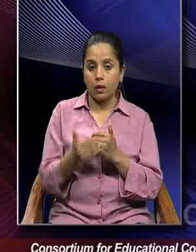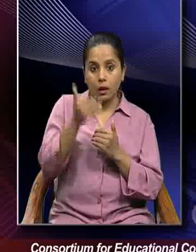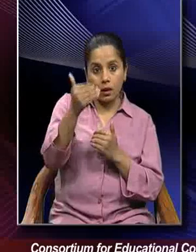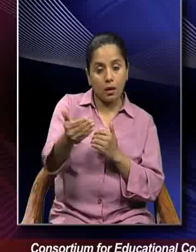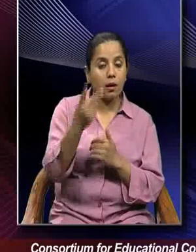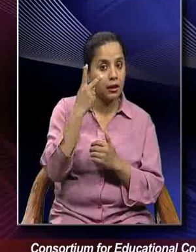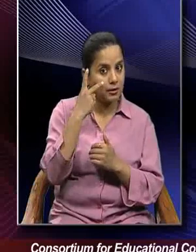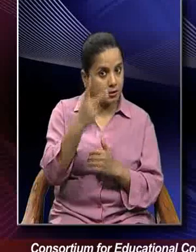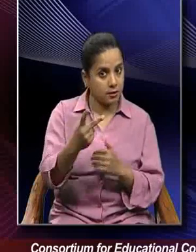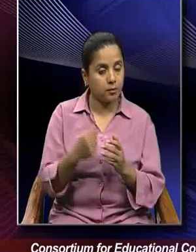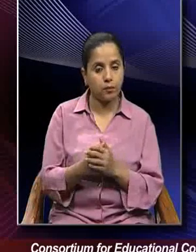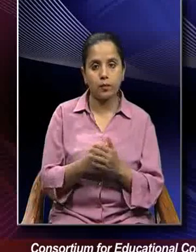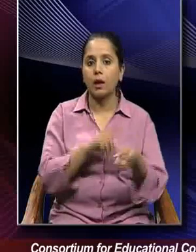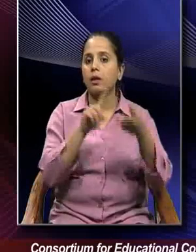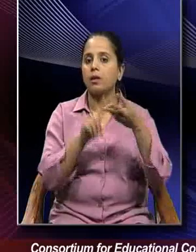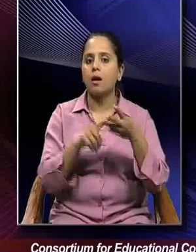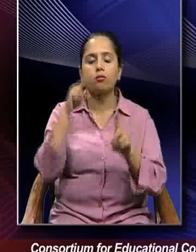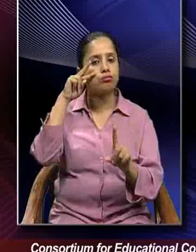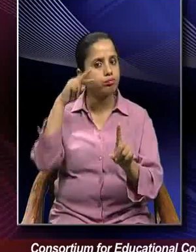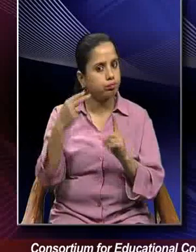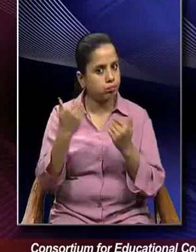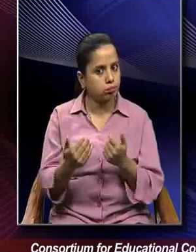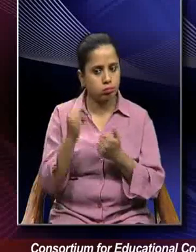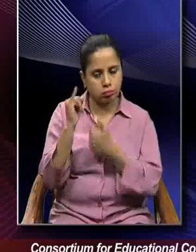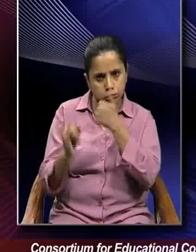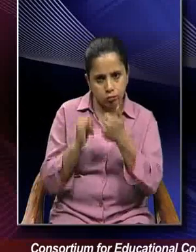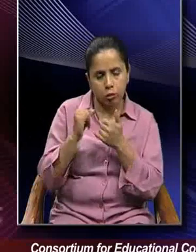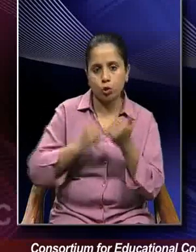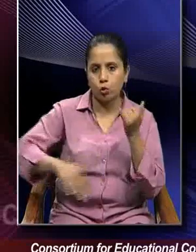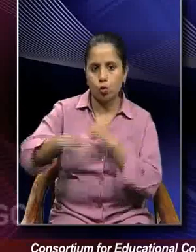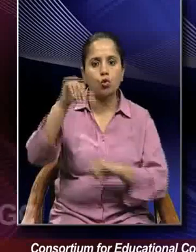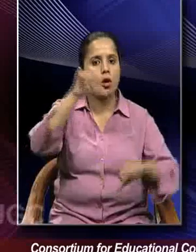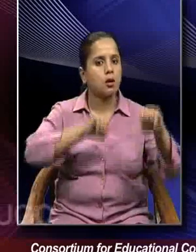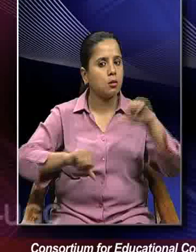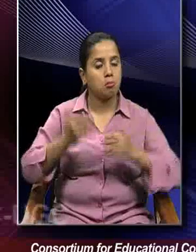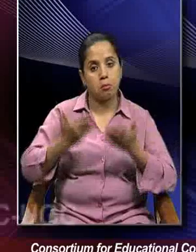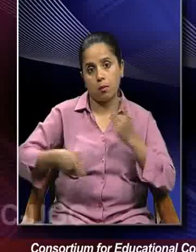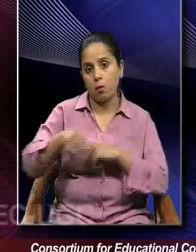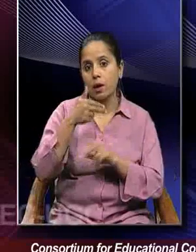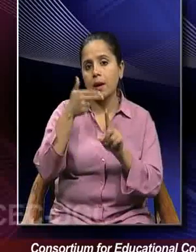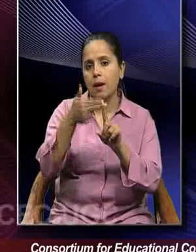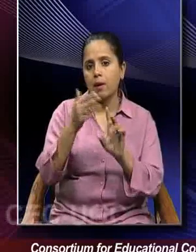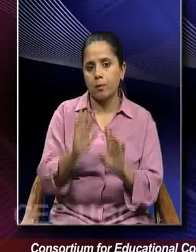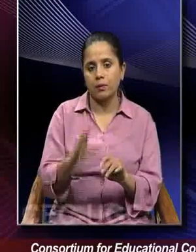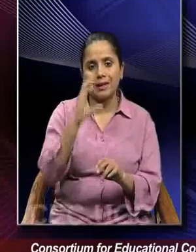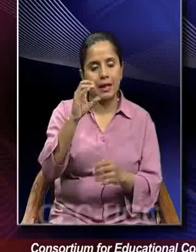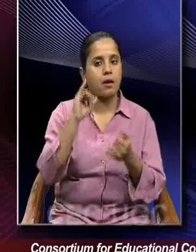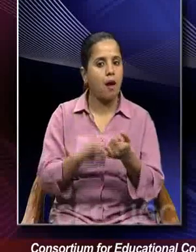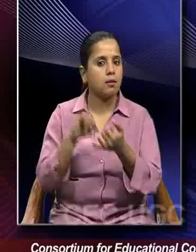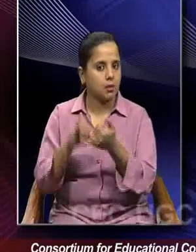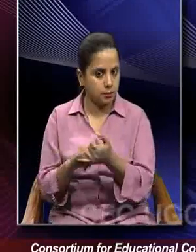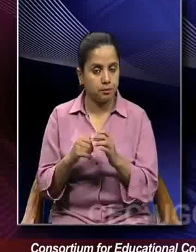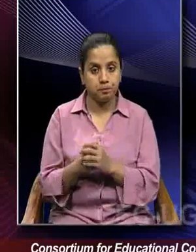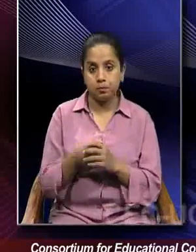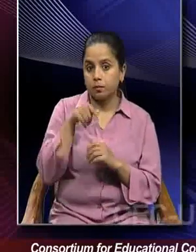to the third perspective, that is critical social science, which we may also refer to as CSS.